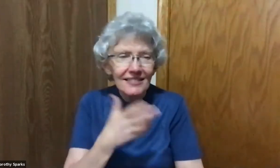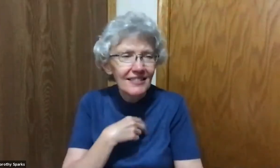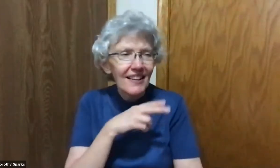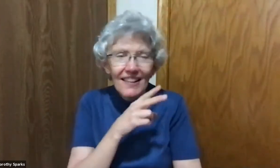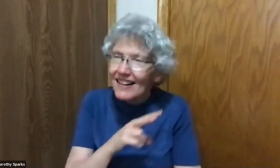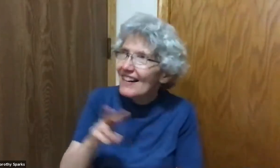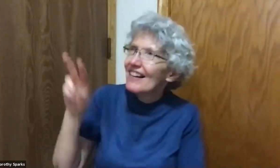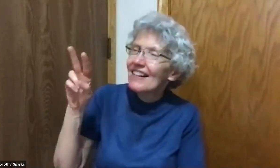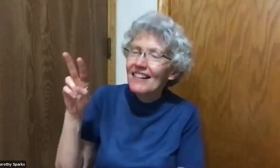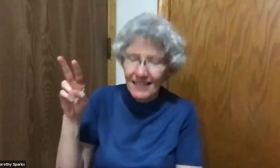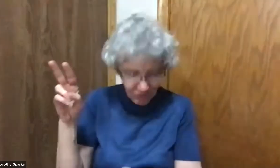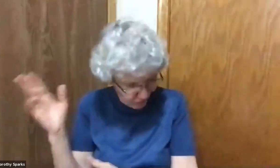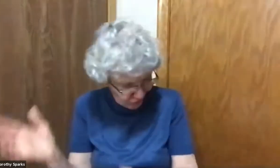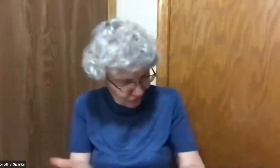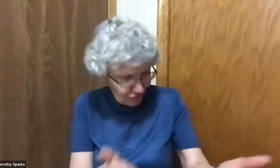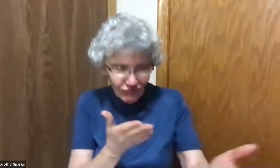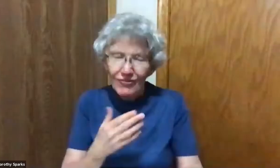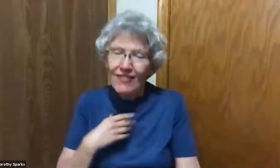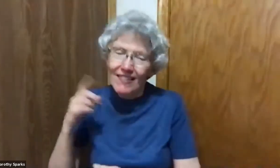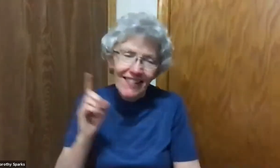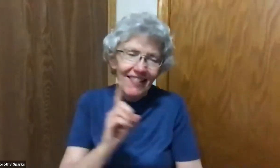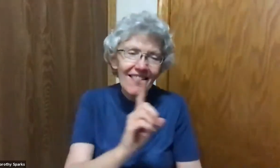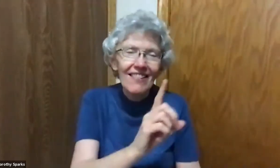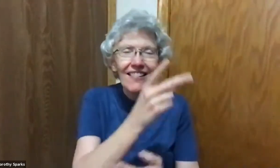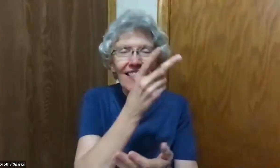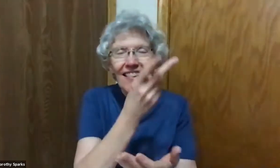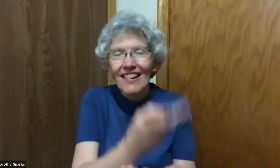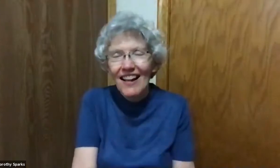The Lord lets me rest in grassy meadows.